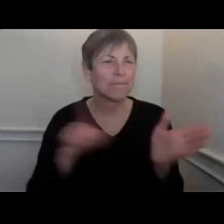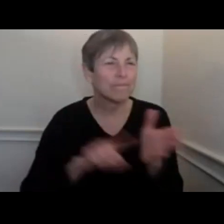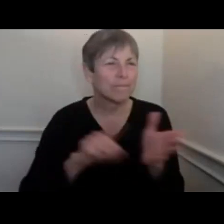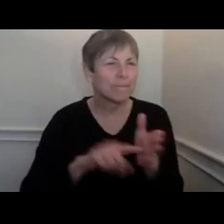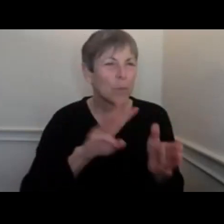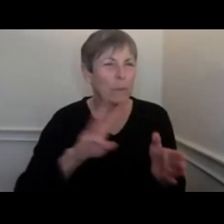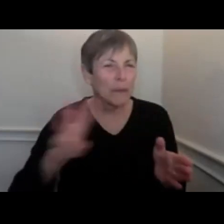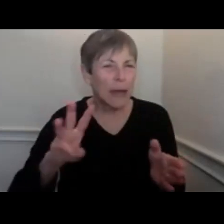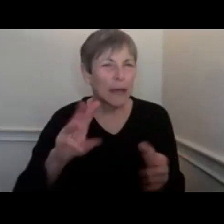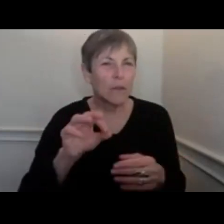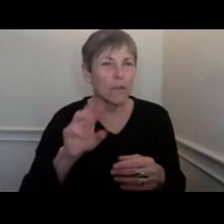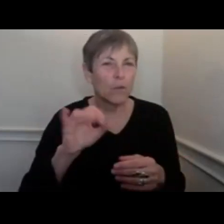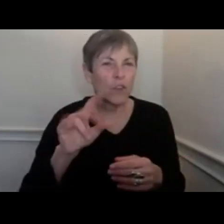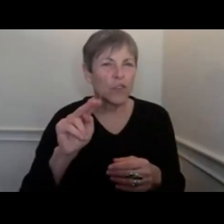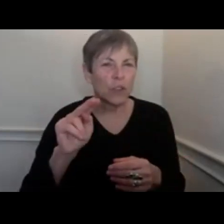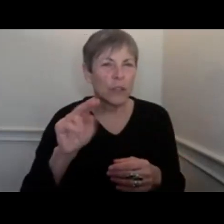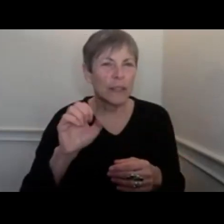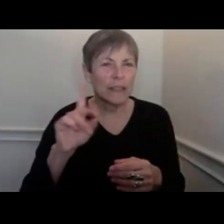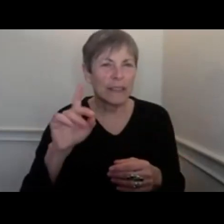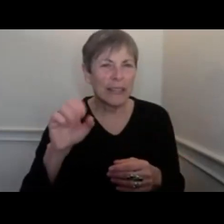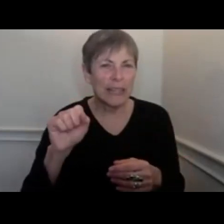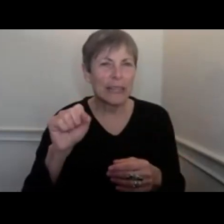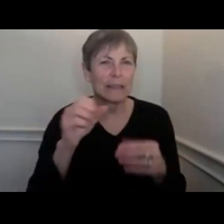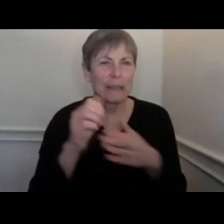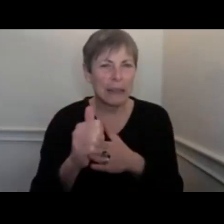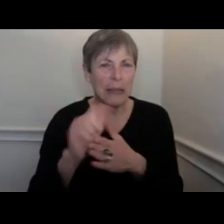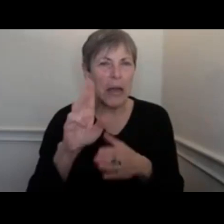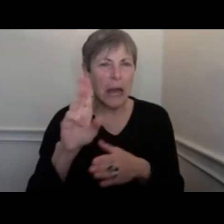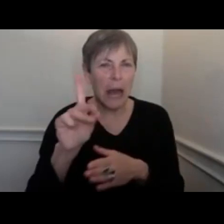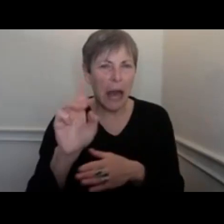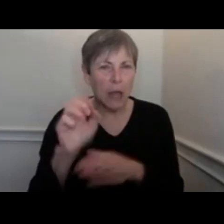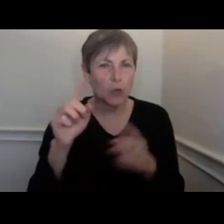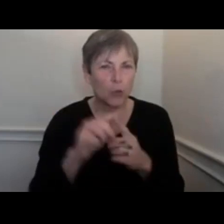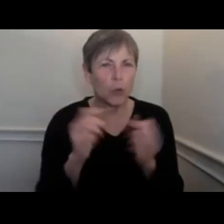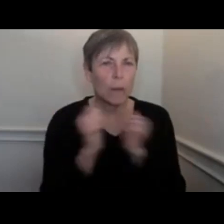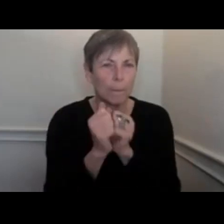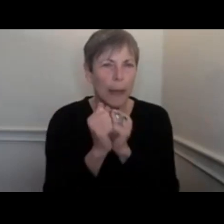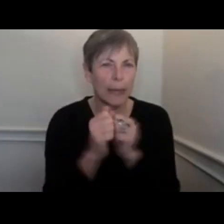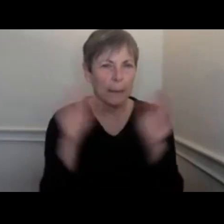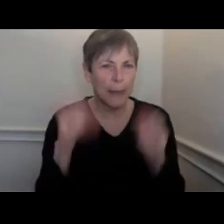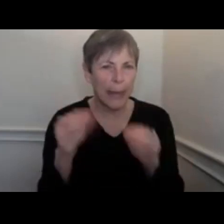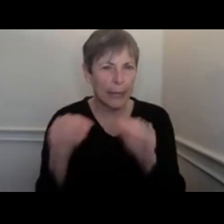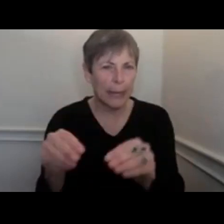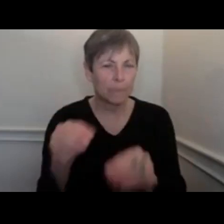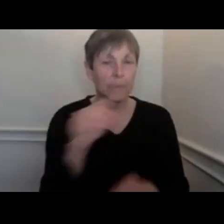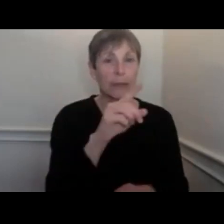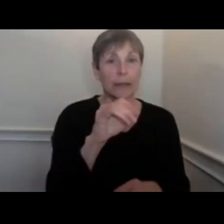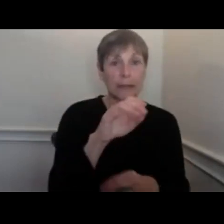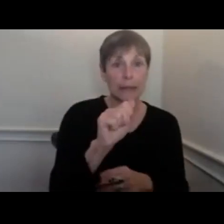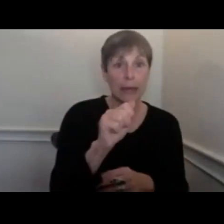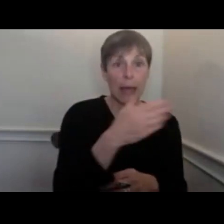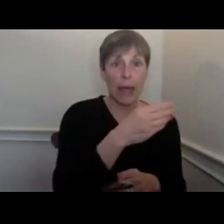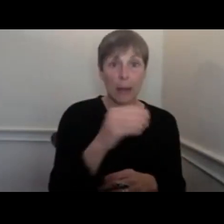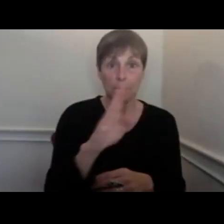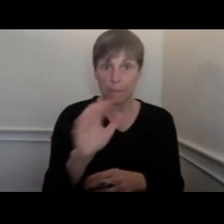so much more to share with this, but just know that for basil and zinnias specifically, basil